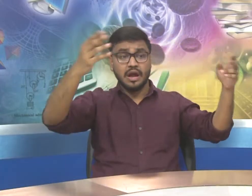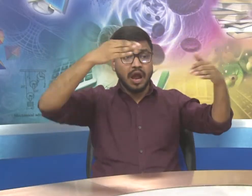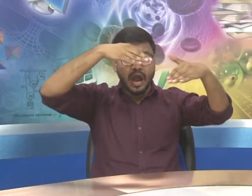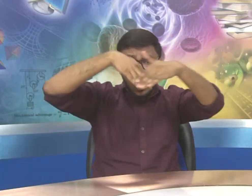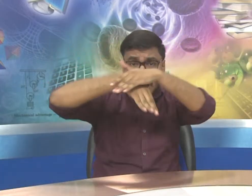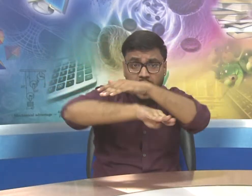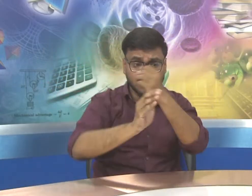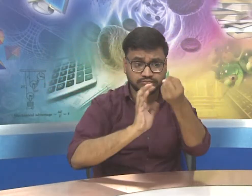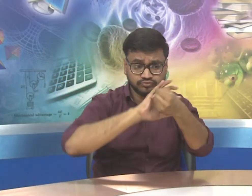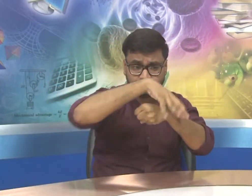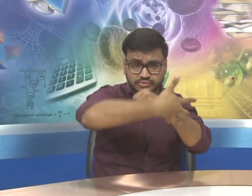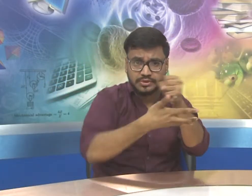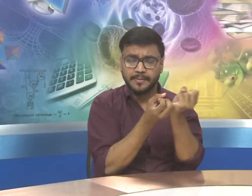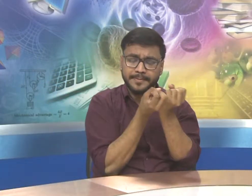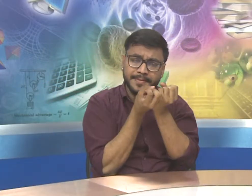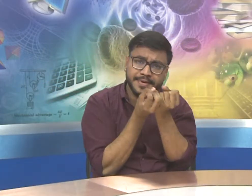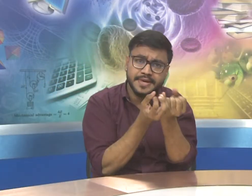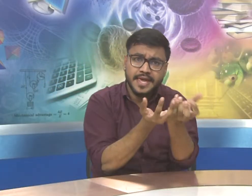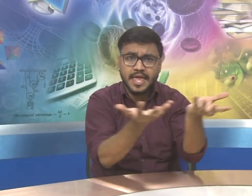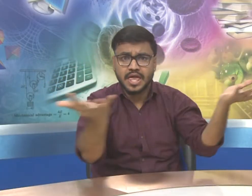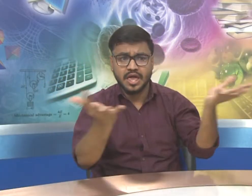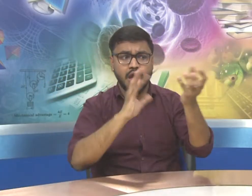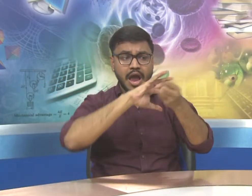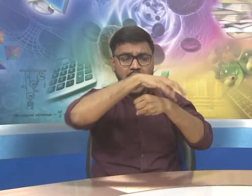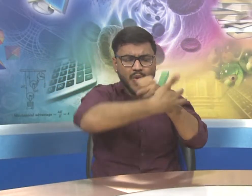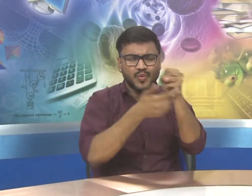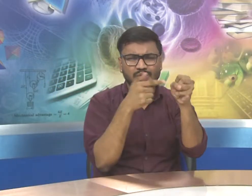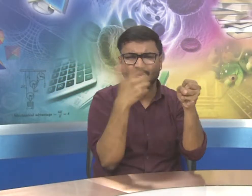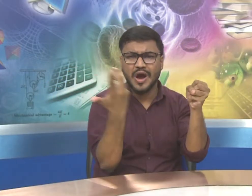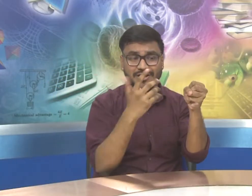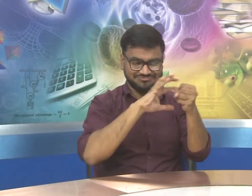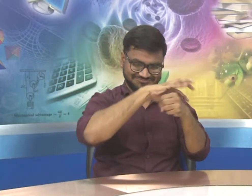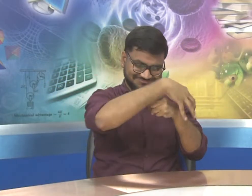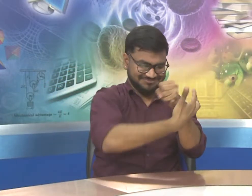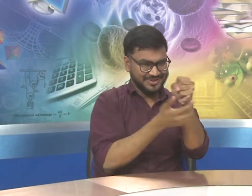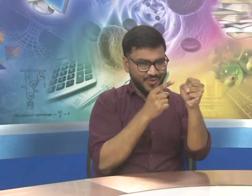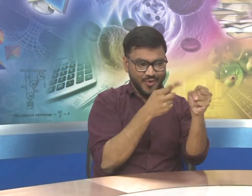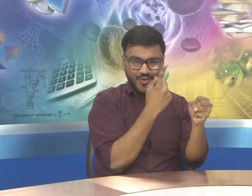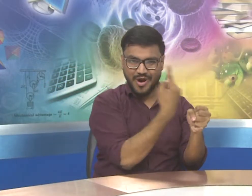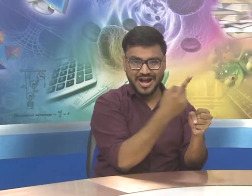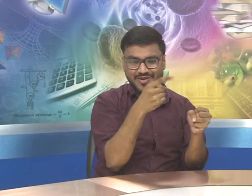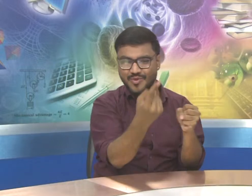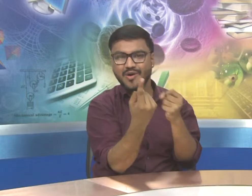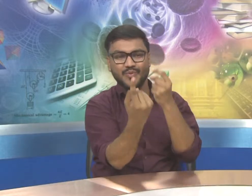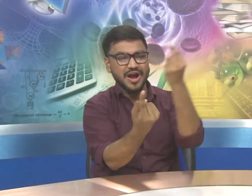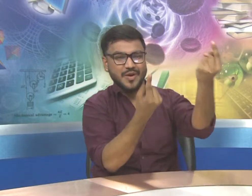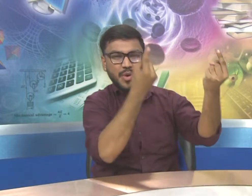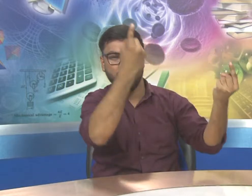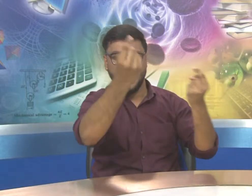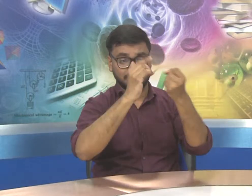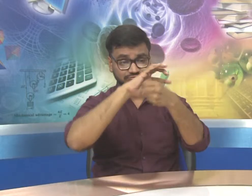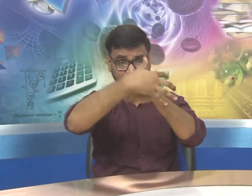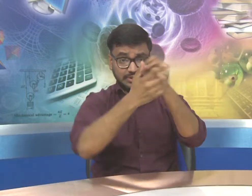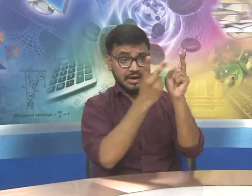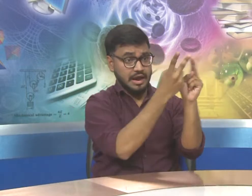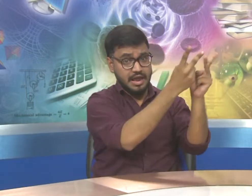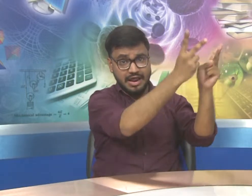In general, we can say every single thing has atoms in it.